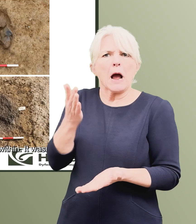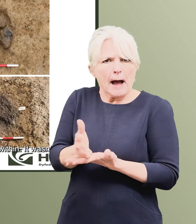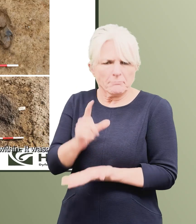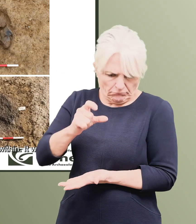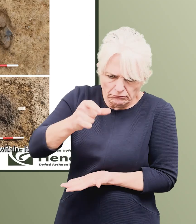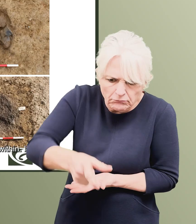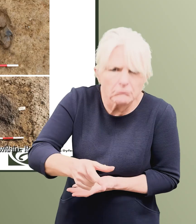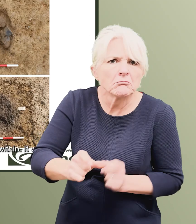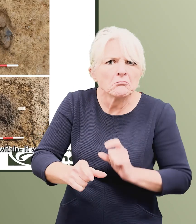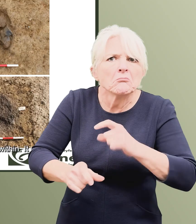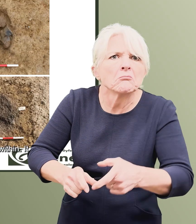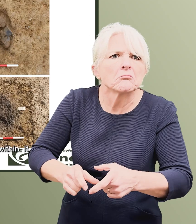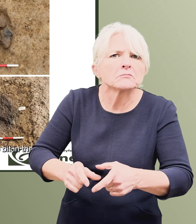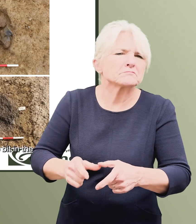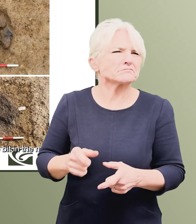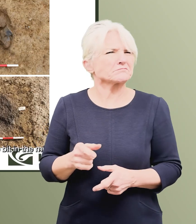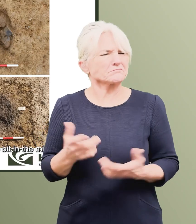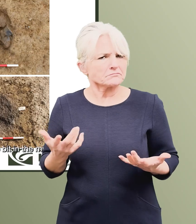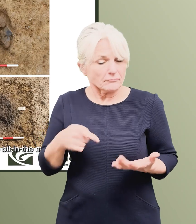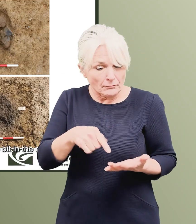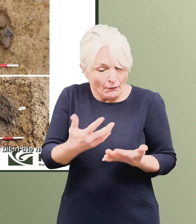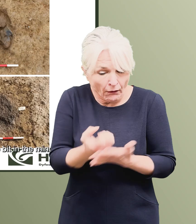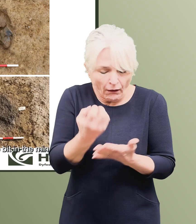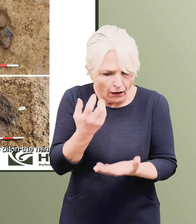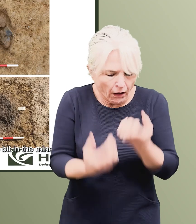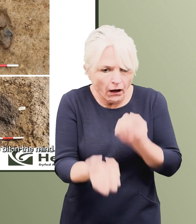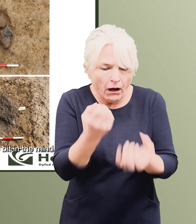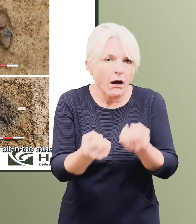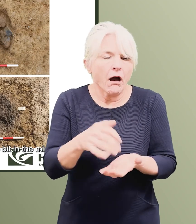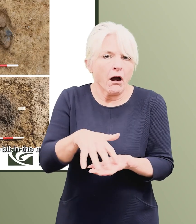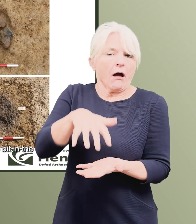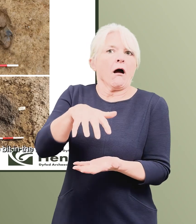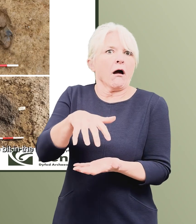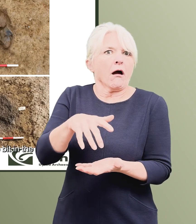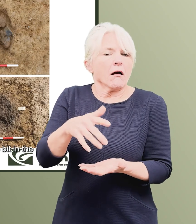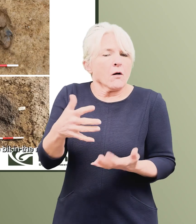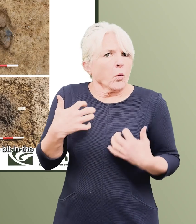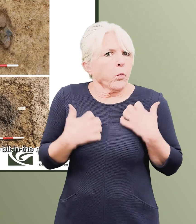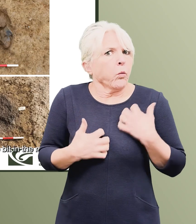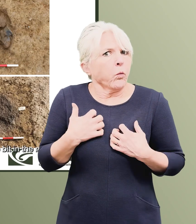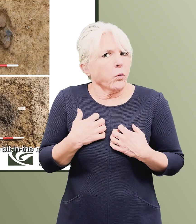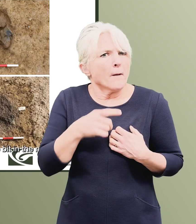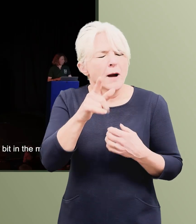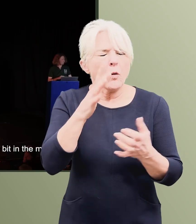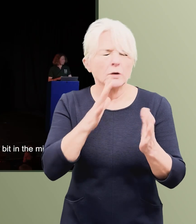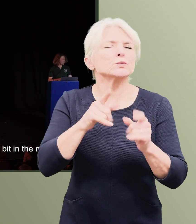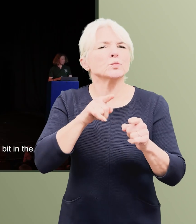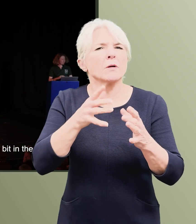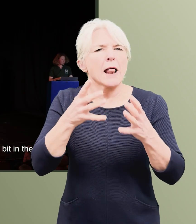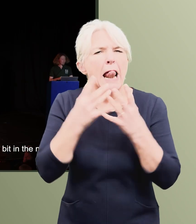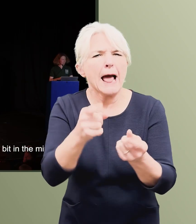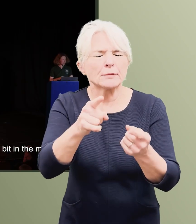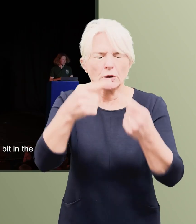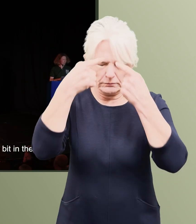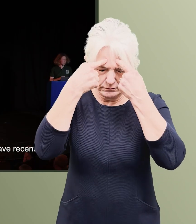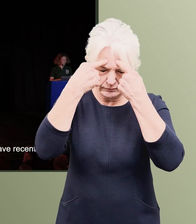It wasn't just the finds themselves, though, that was exciting. I want you to put yourselves a little bit in the mind